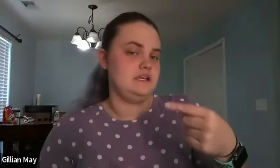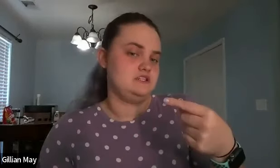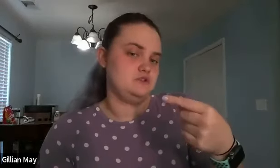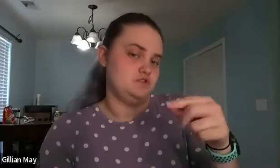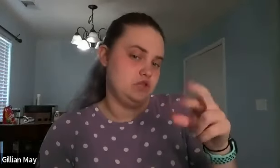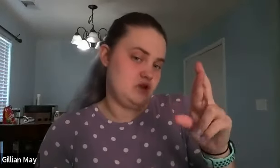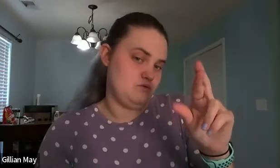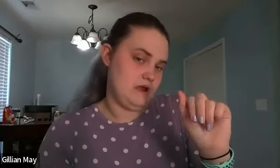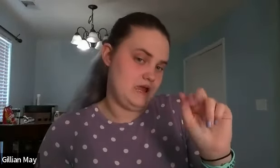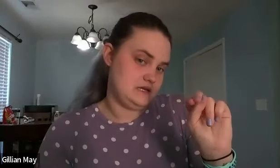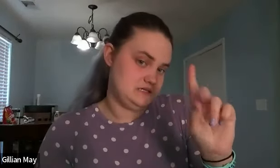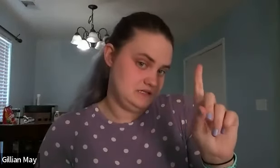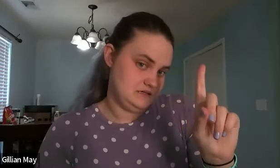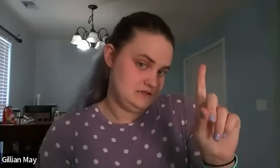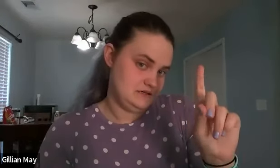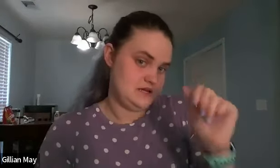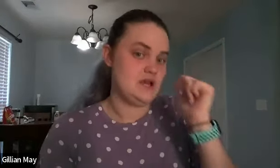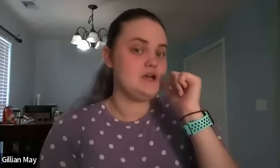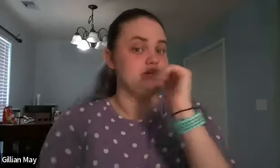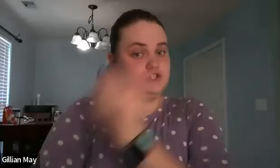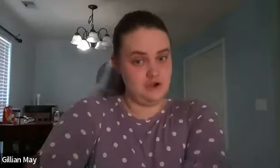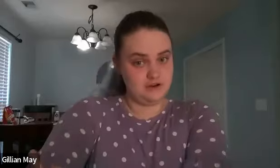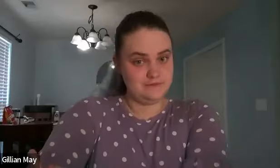is that grand daughter.